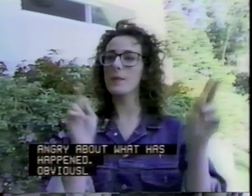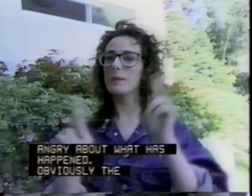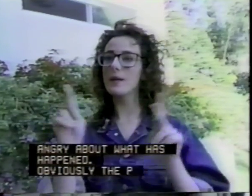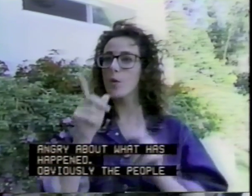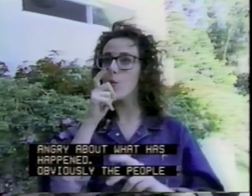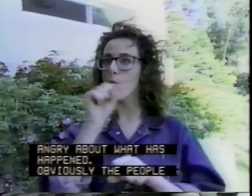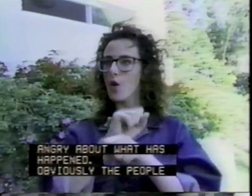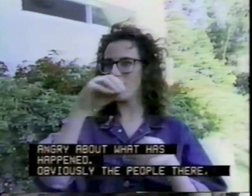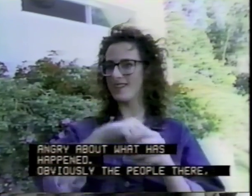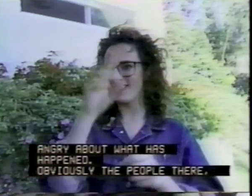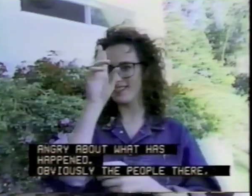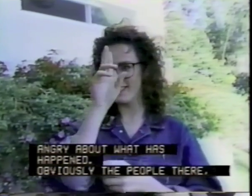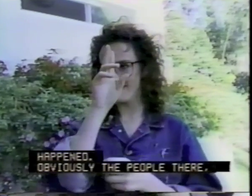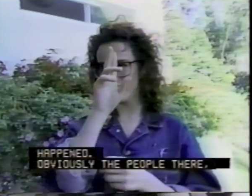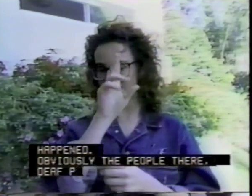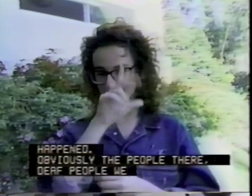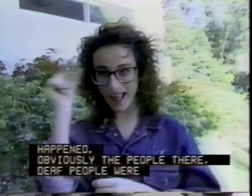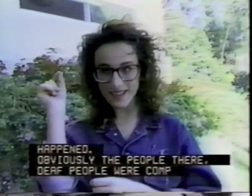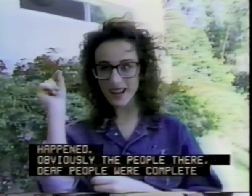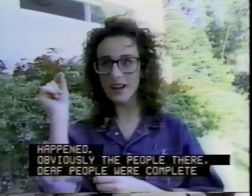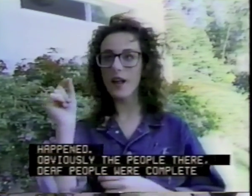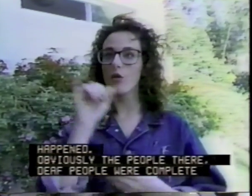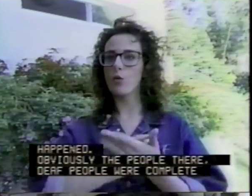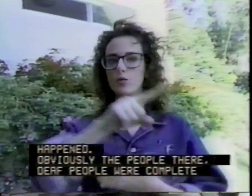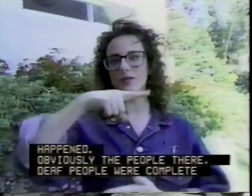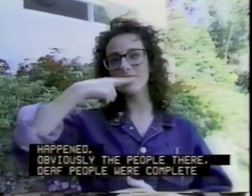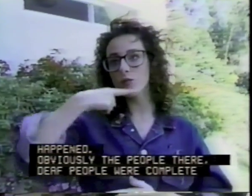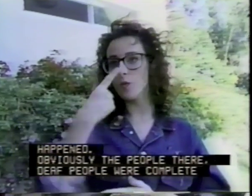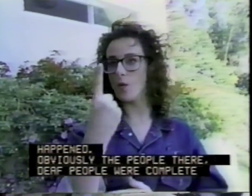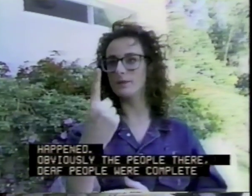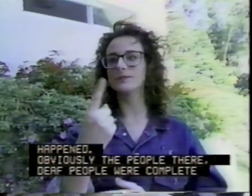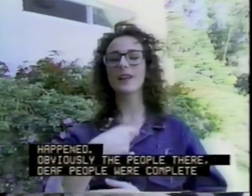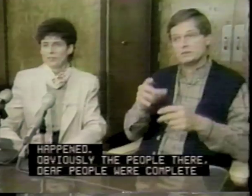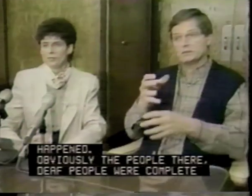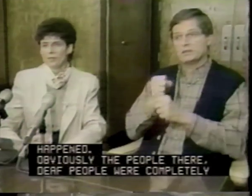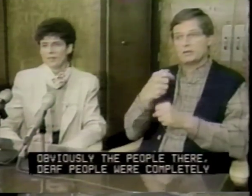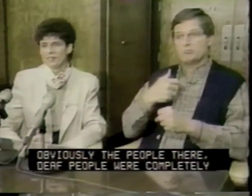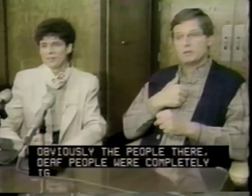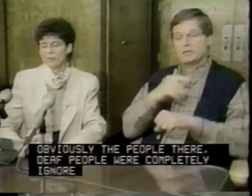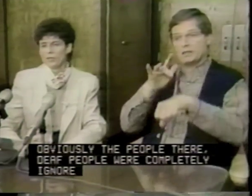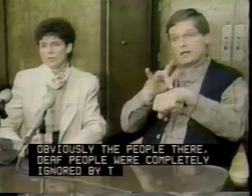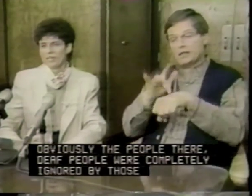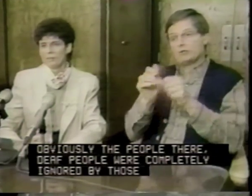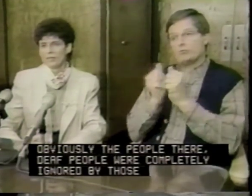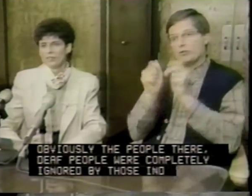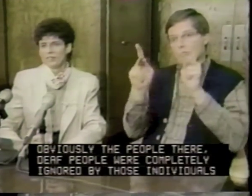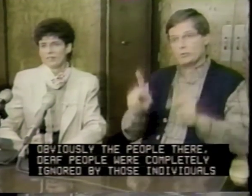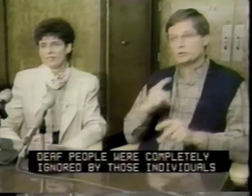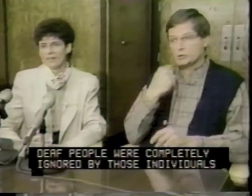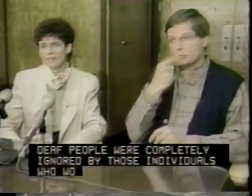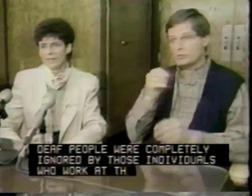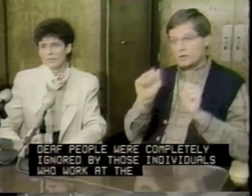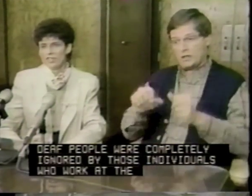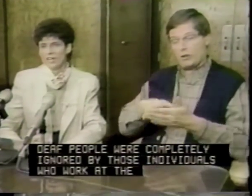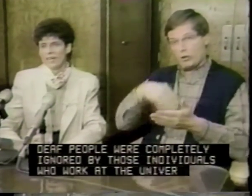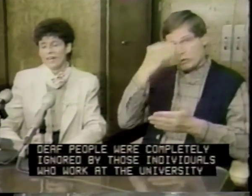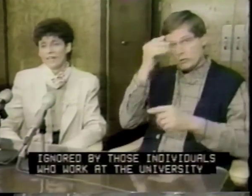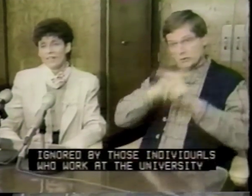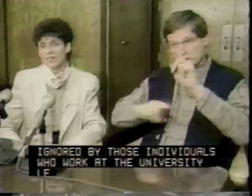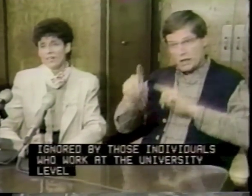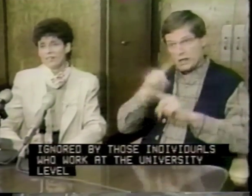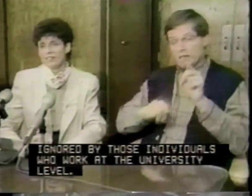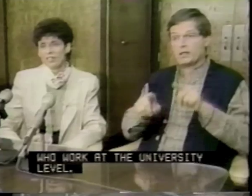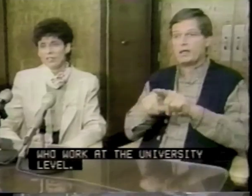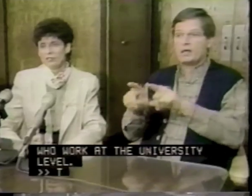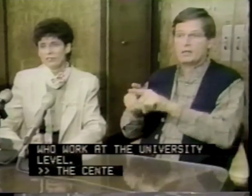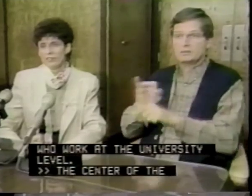ignored by those individuals who work at the university level. The center of the controversy, Dr. Elizabeth Ann Zinser, who will